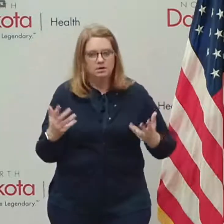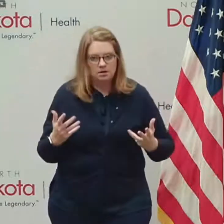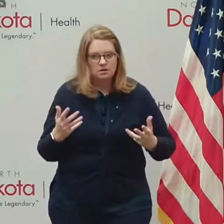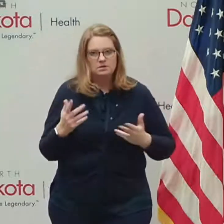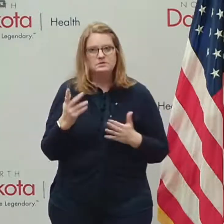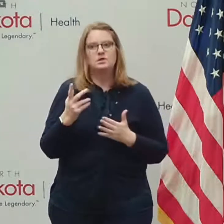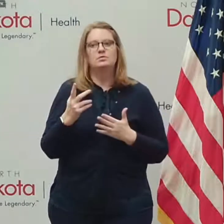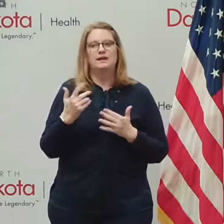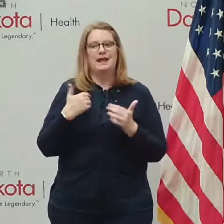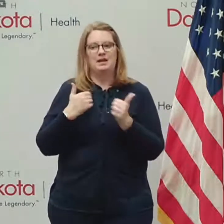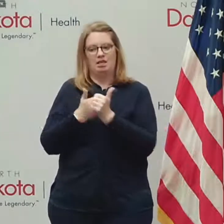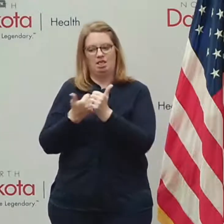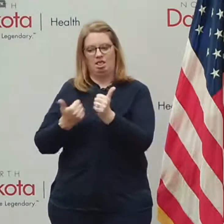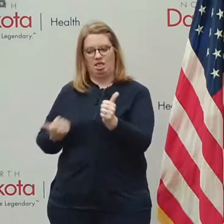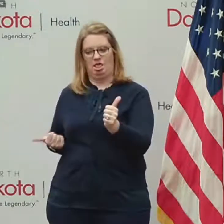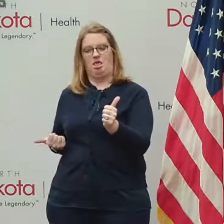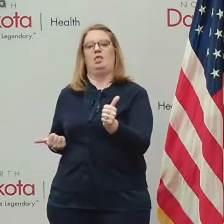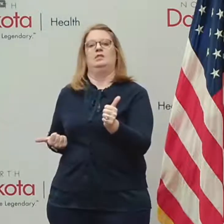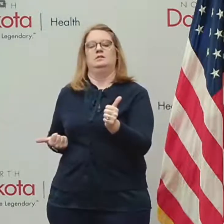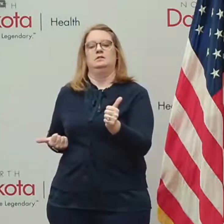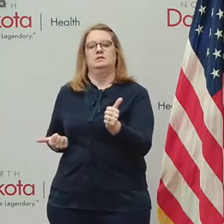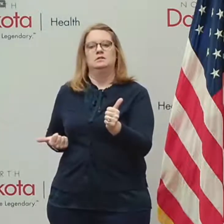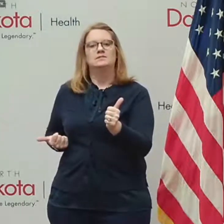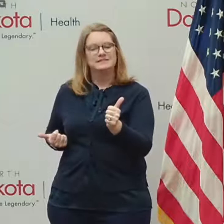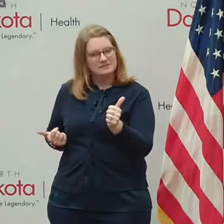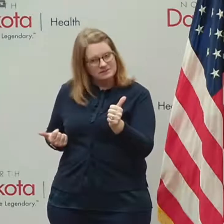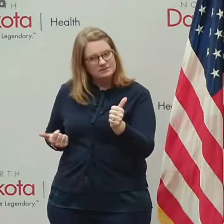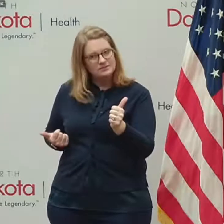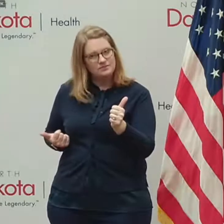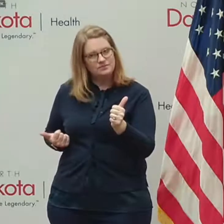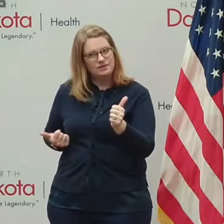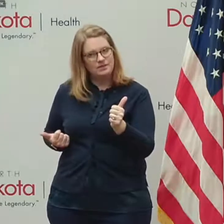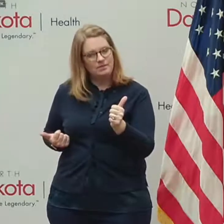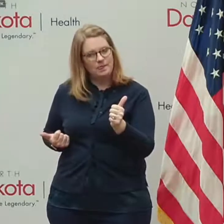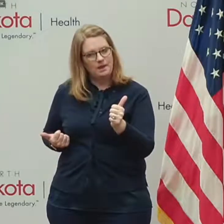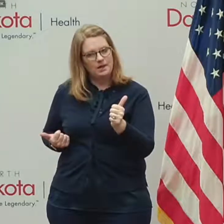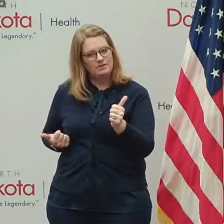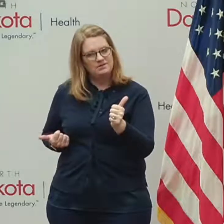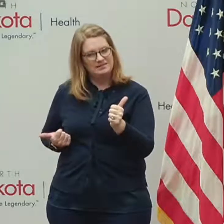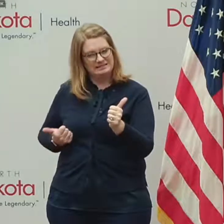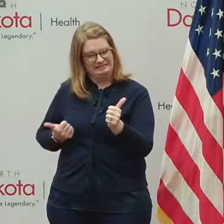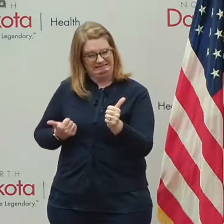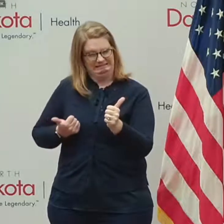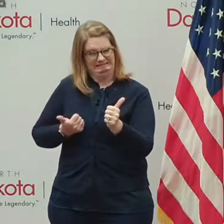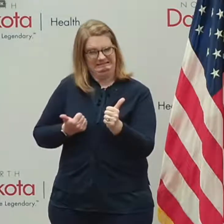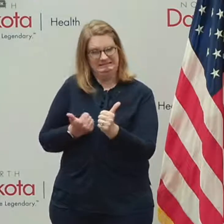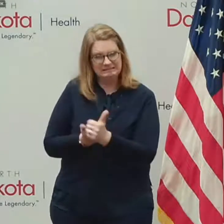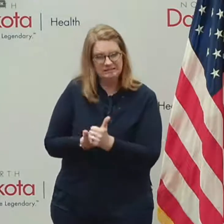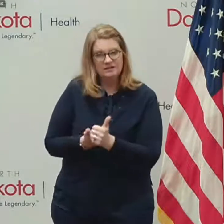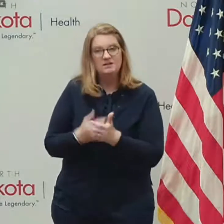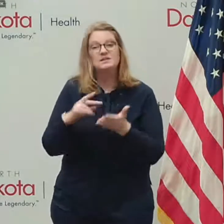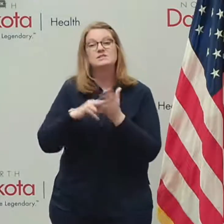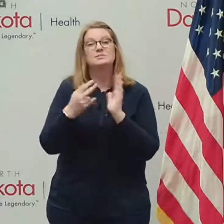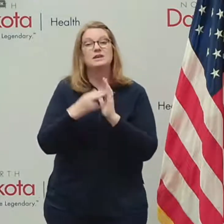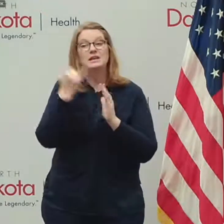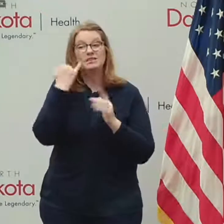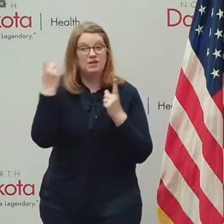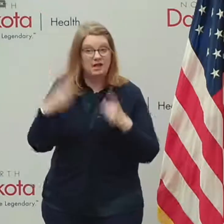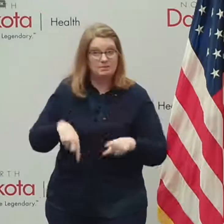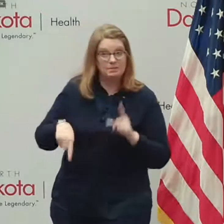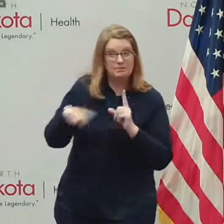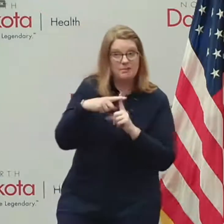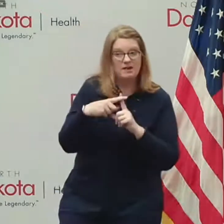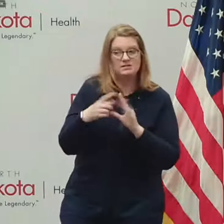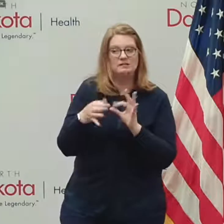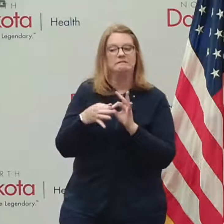we had a backlog that is extended resulted in extended notification times for positive results.